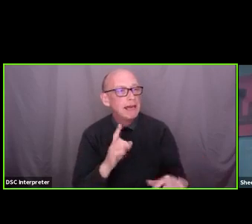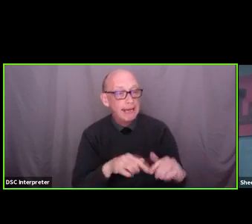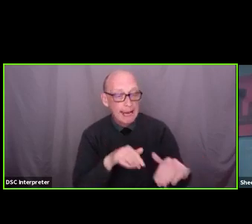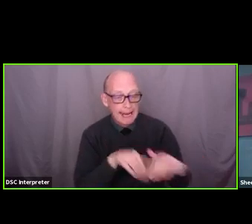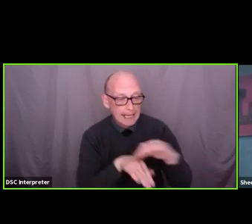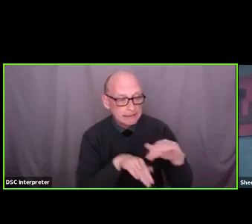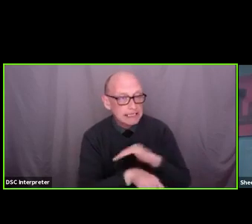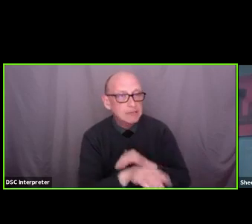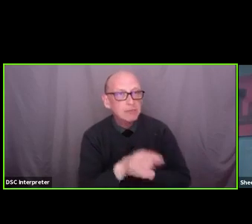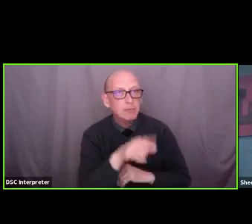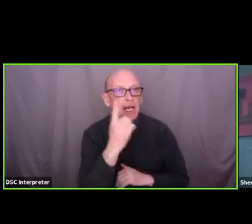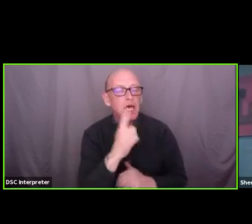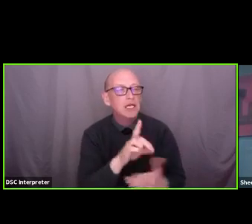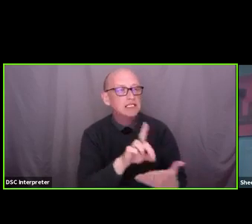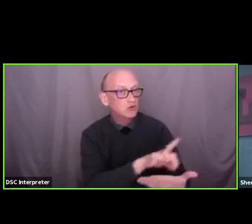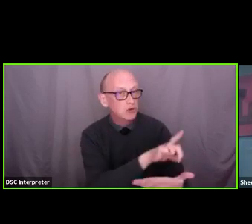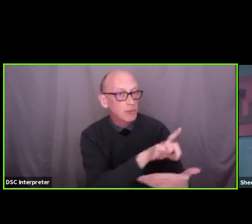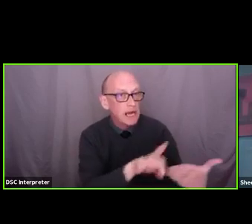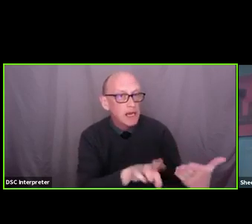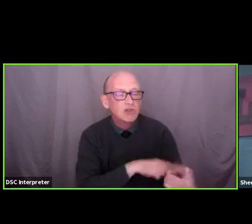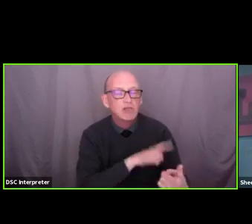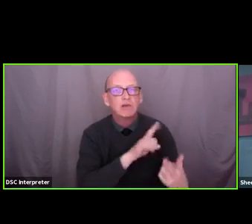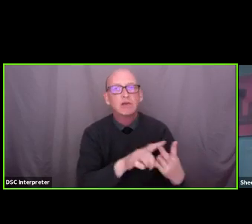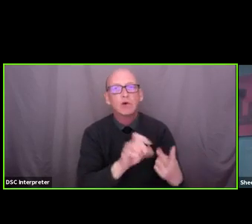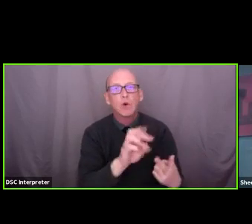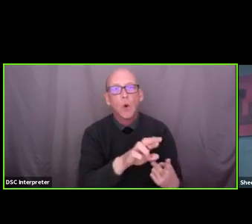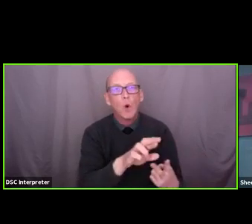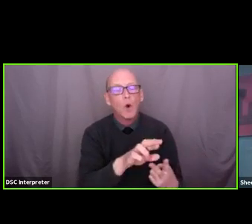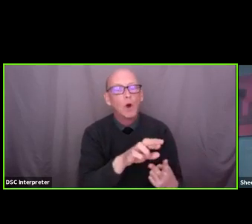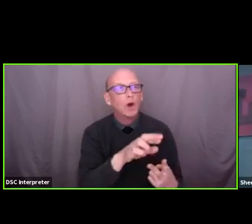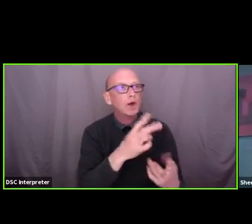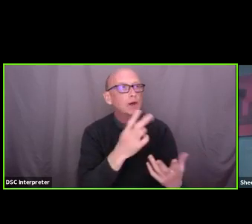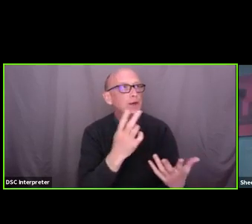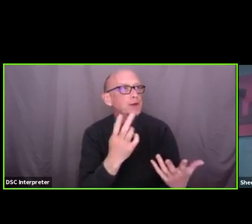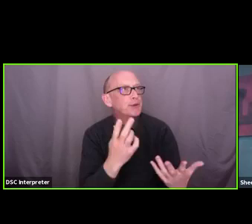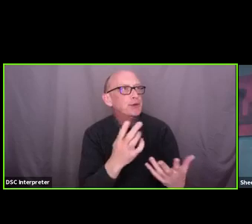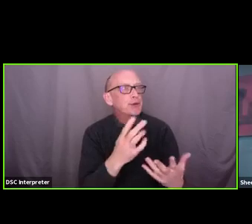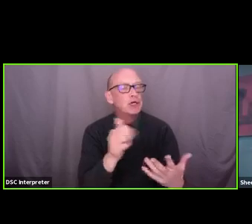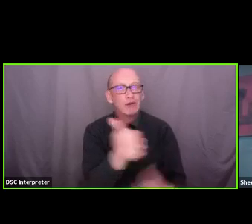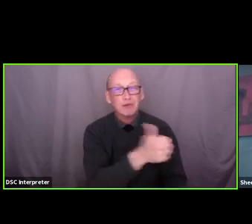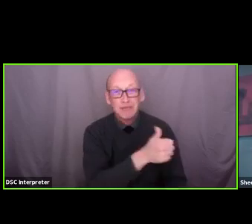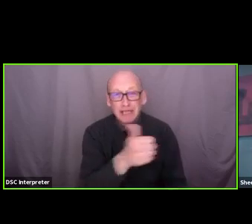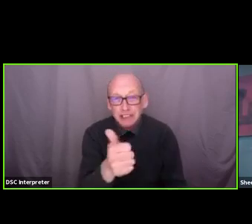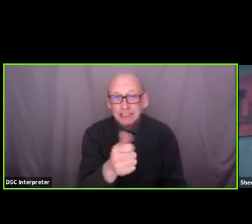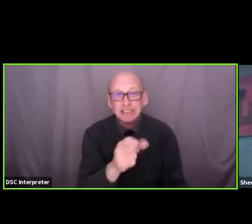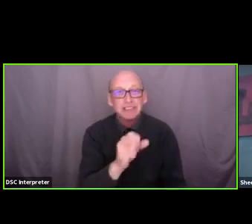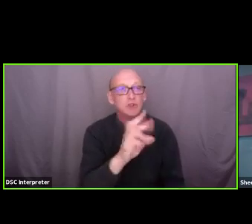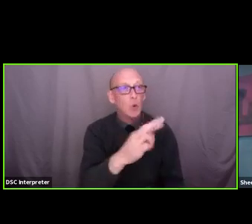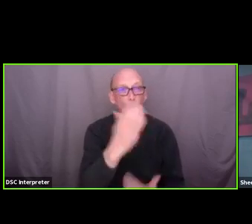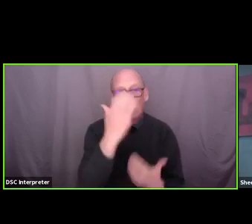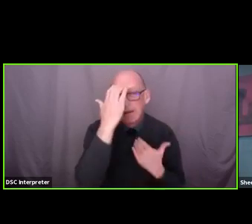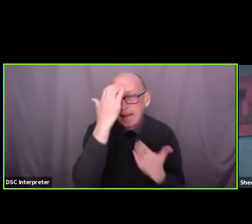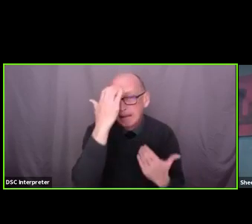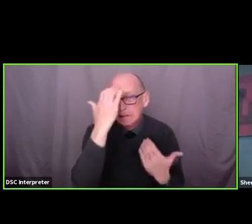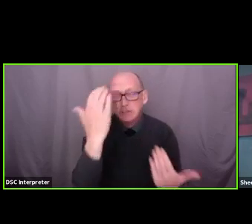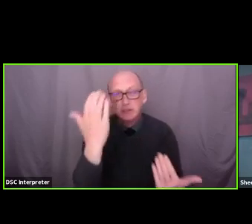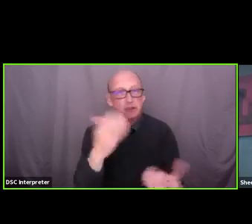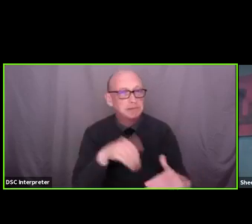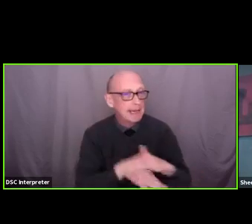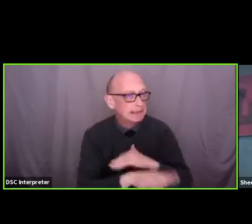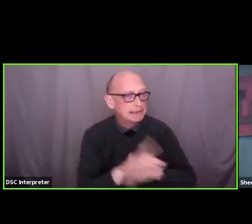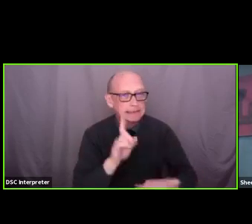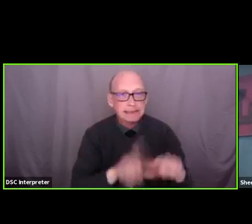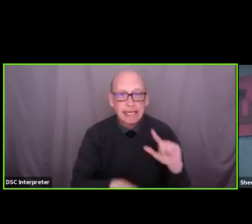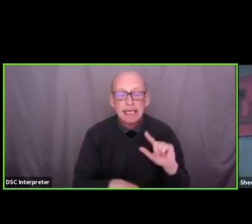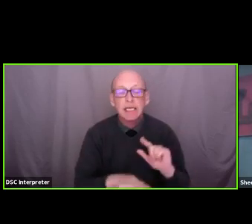because of discrimination or just because accessibility is transportation or knowledge. Also, we